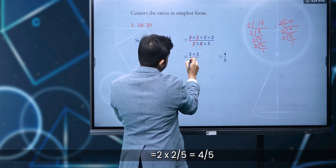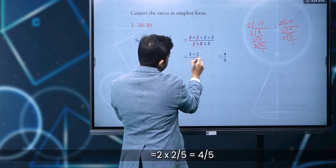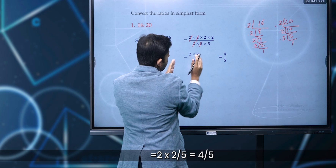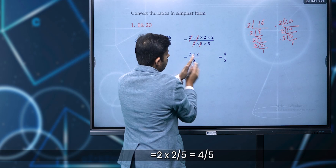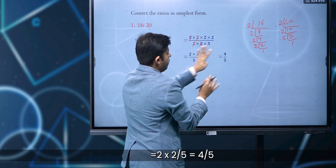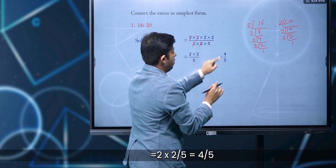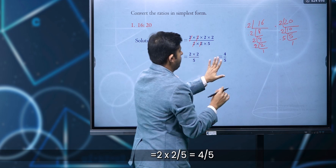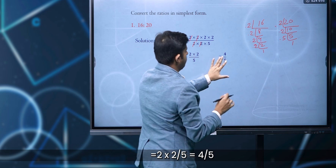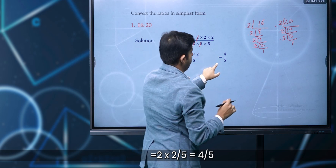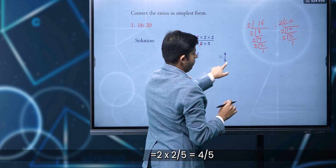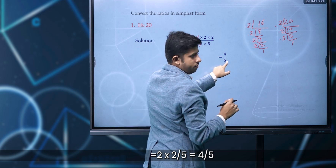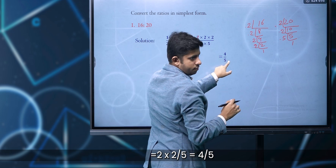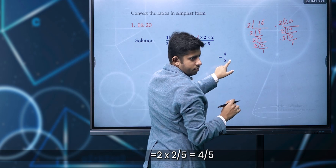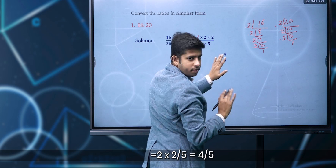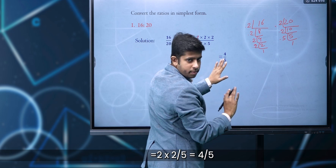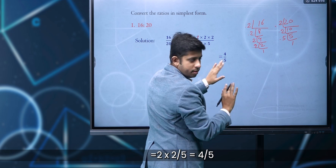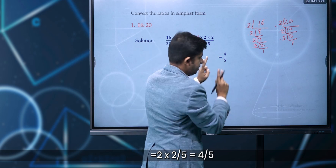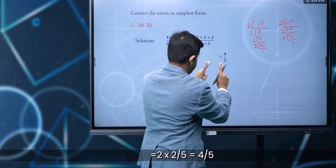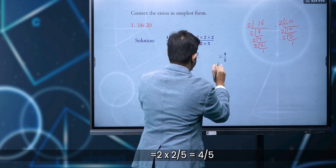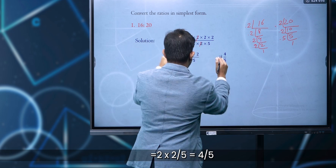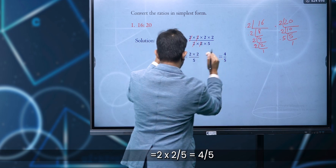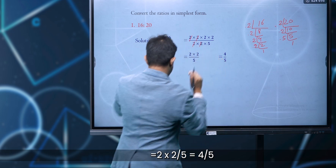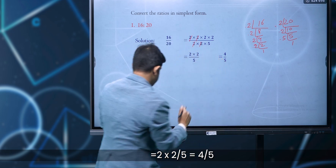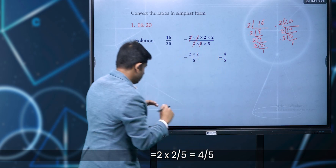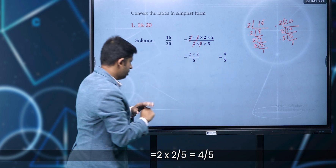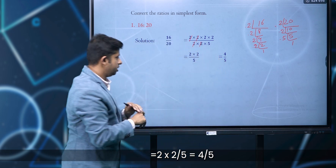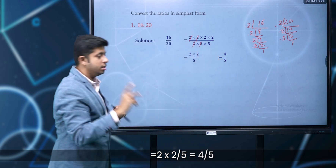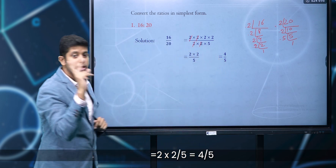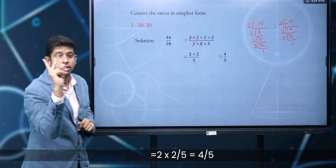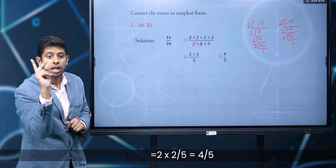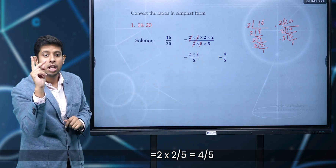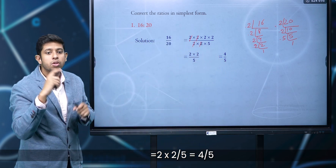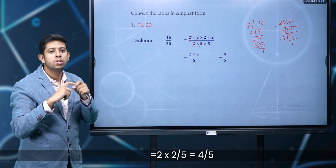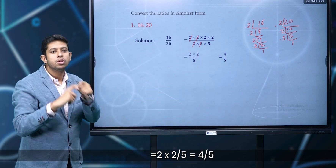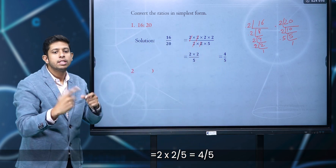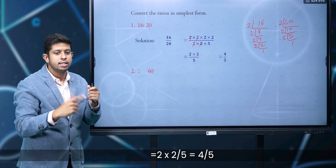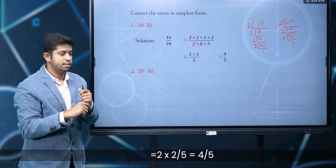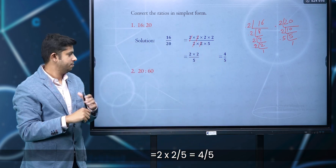Which is equal to 2 into 2 by 5 equals to 4 by 5.